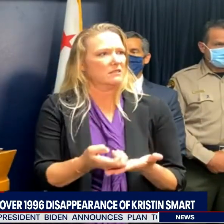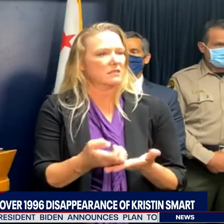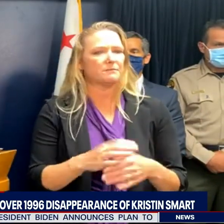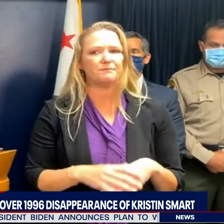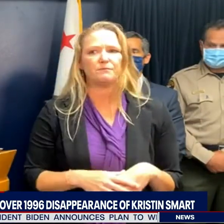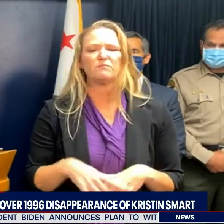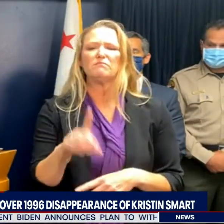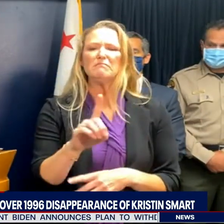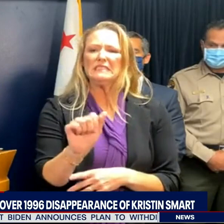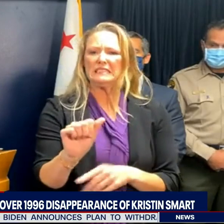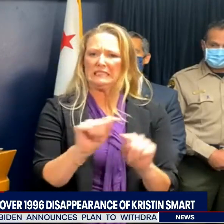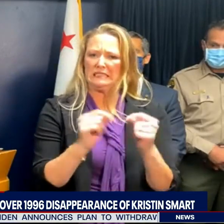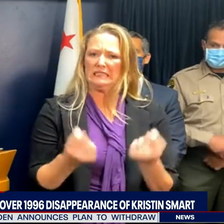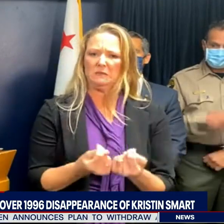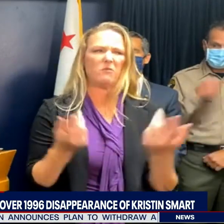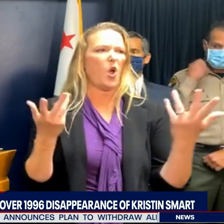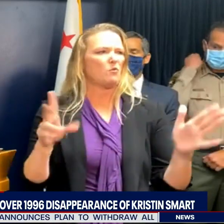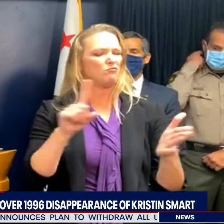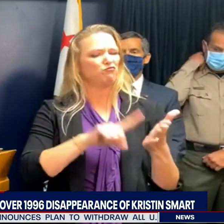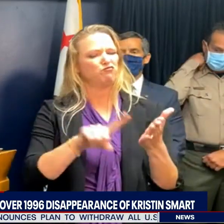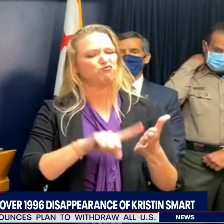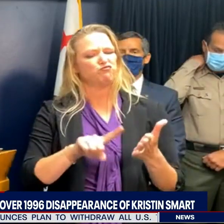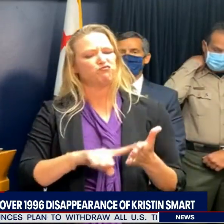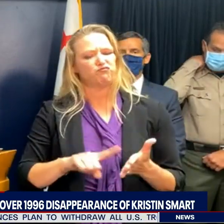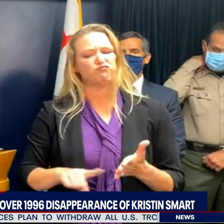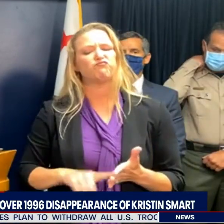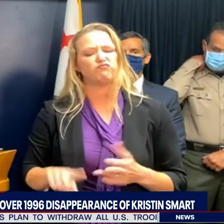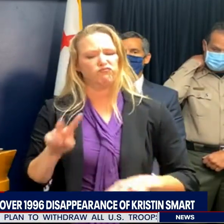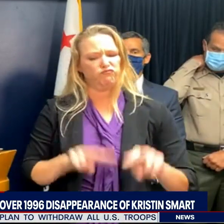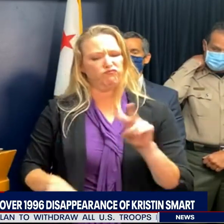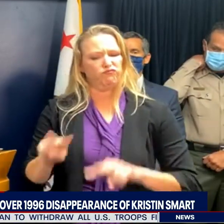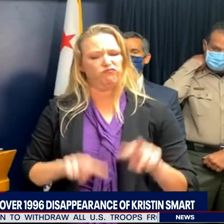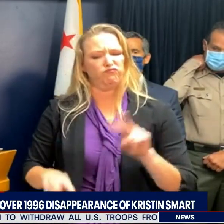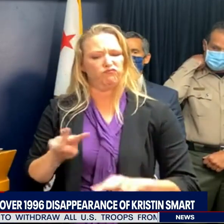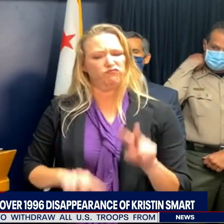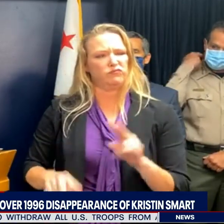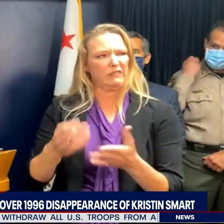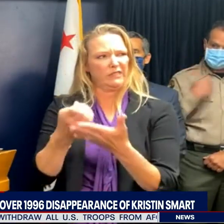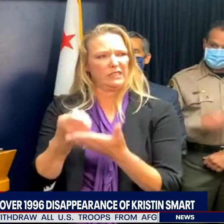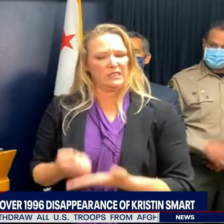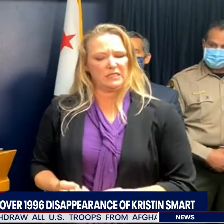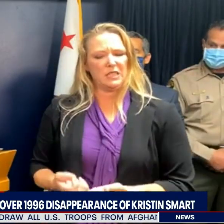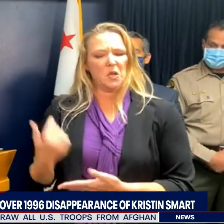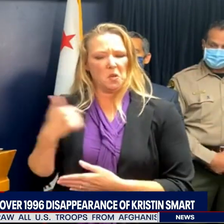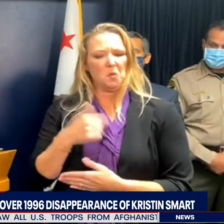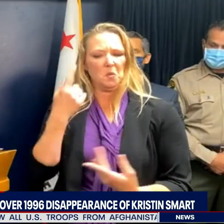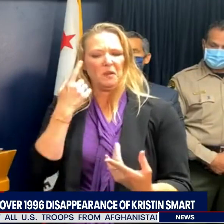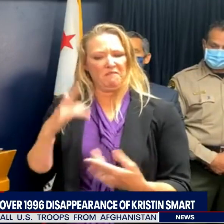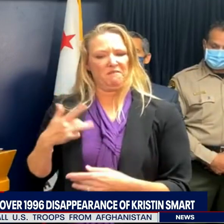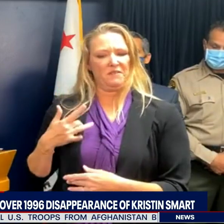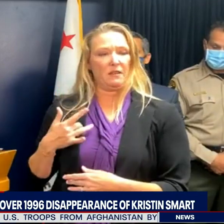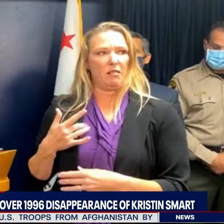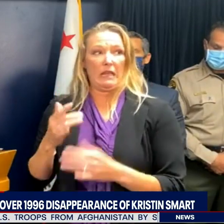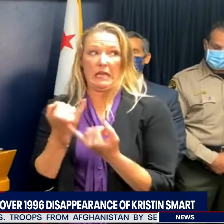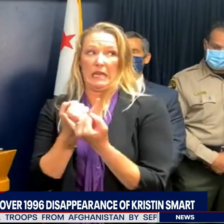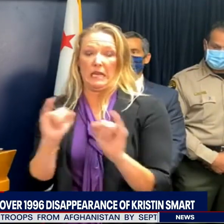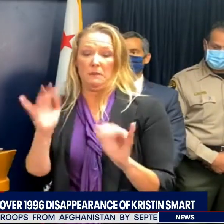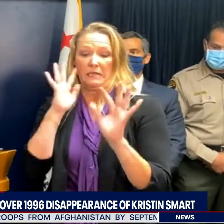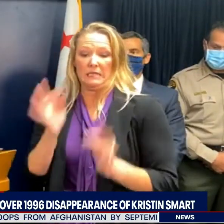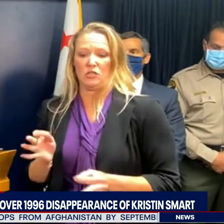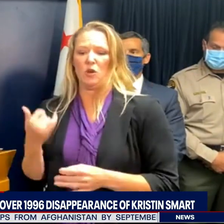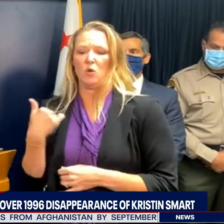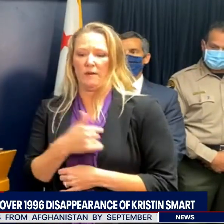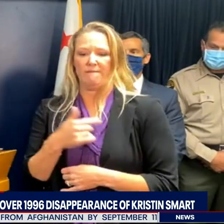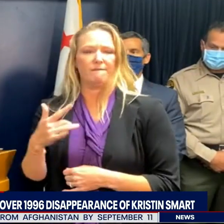now carefully reviewed the case and concluded independently that we do have enough evidence to go forward